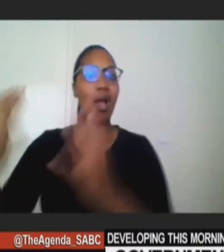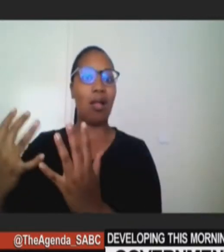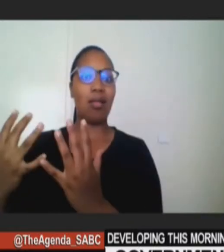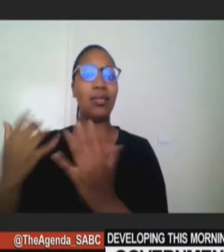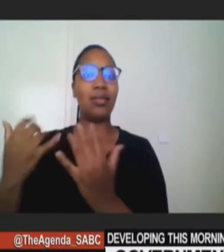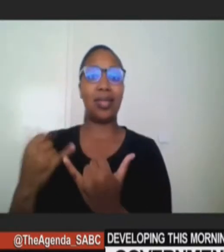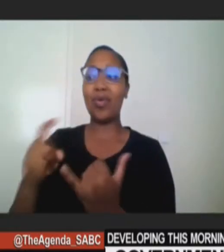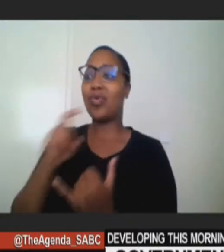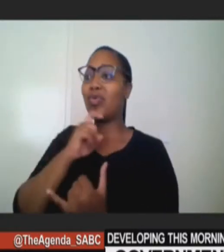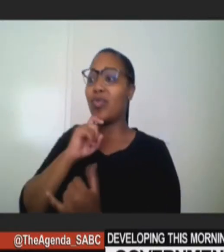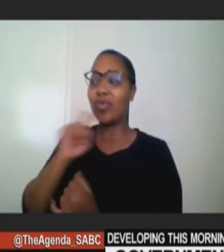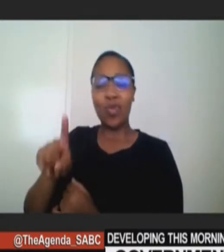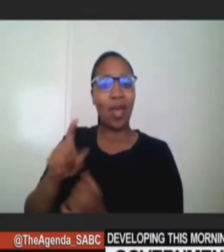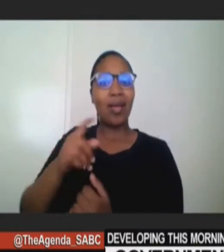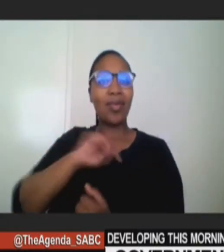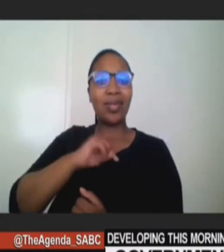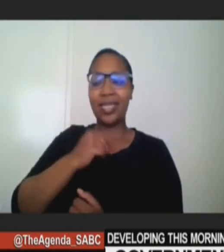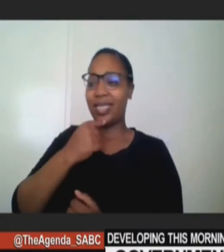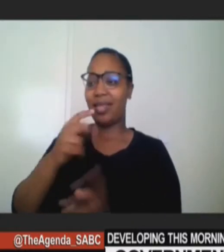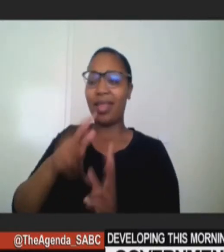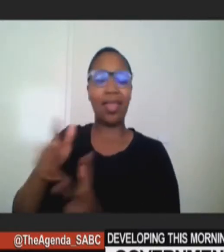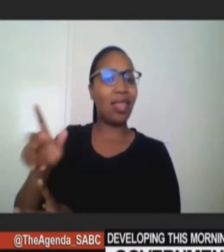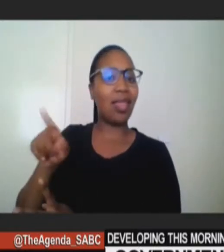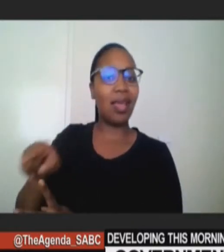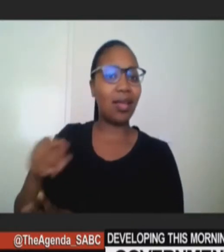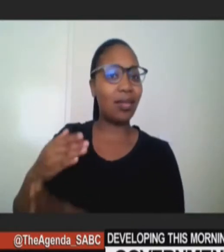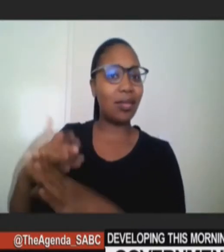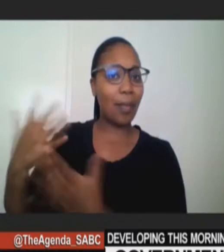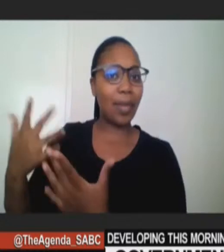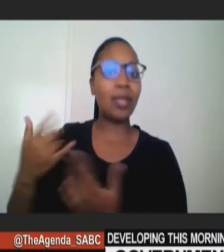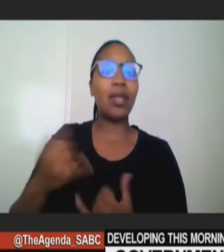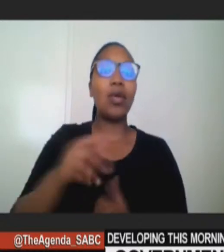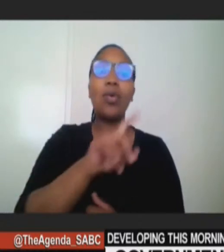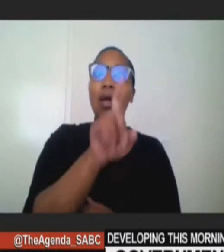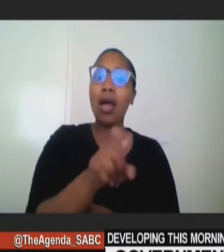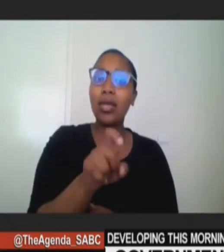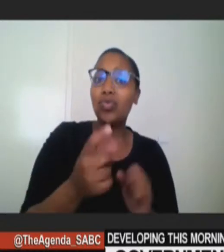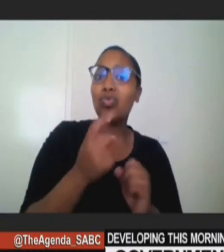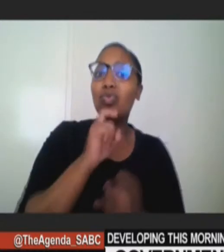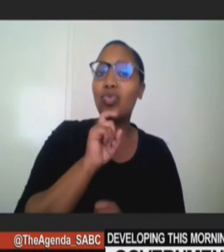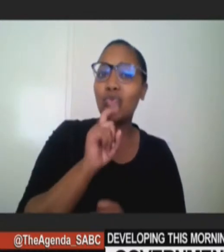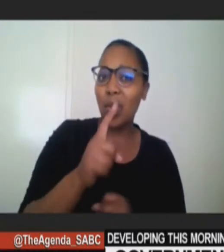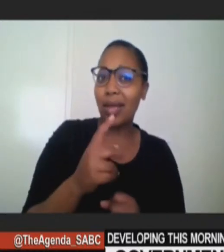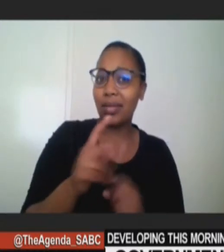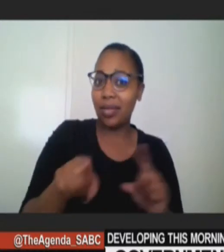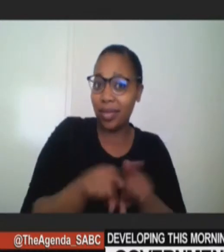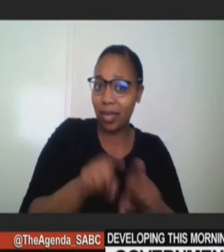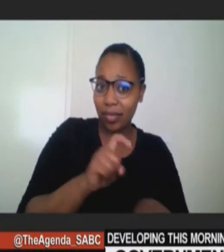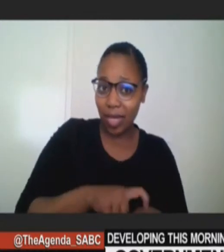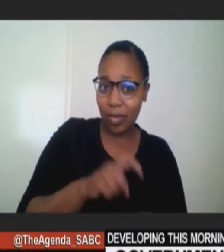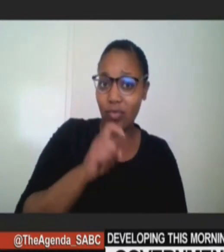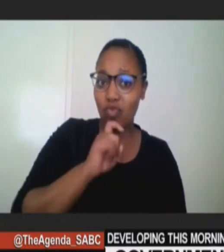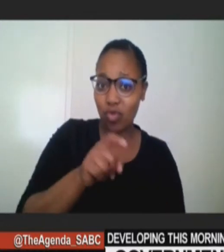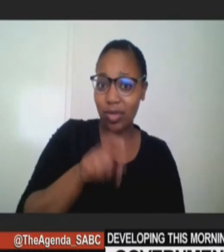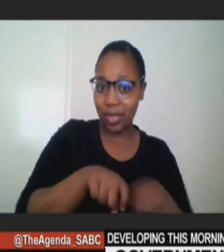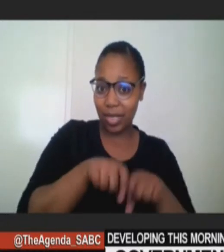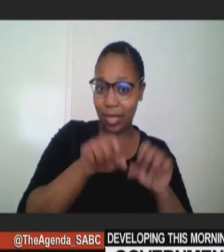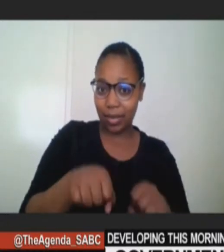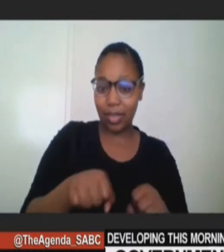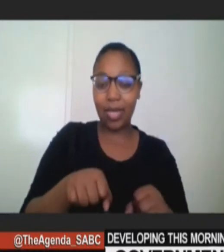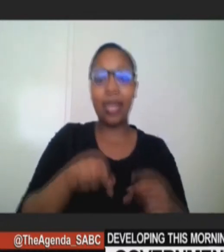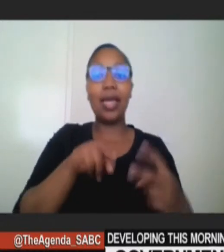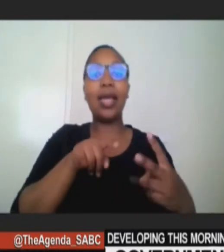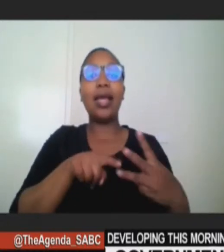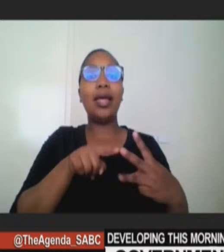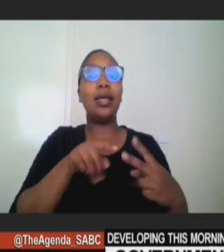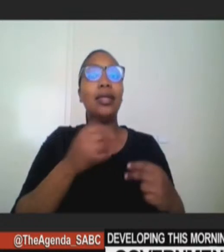antigen test. The second question, or the third question from Tamakan Business Day. Sorry, Foster,